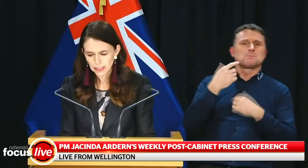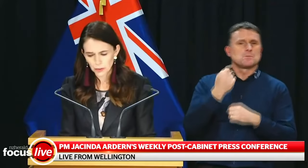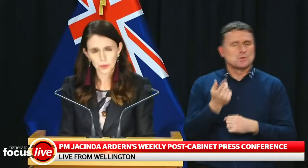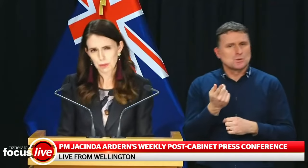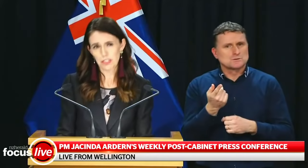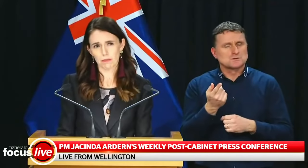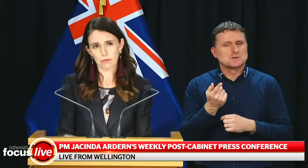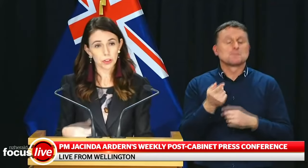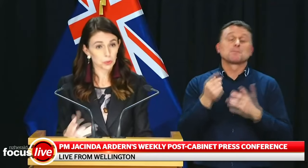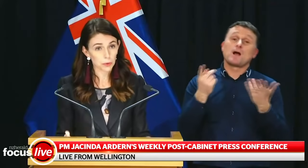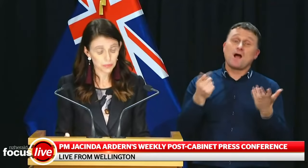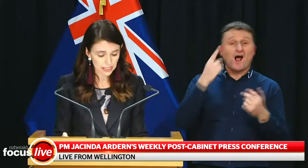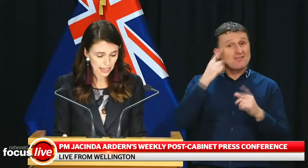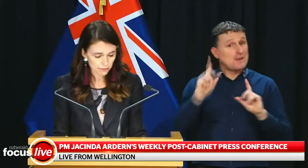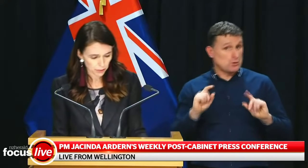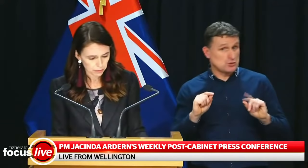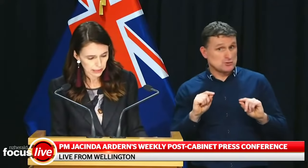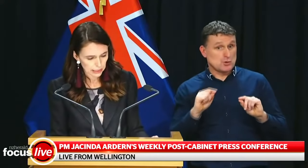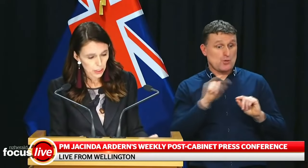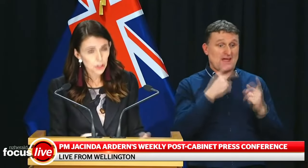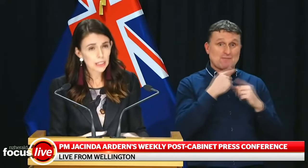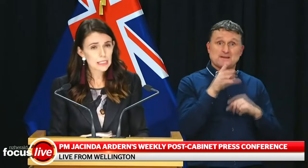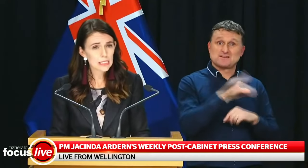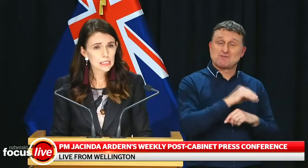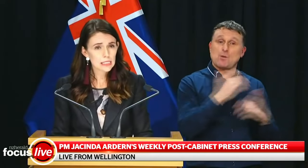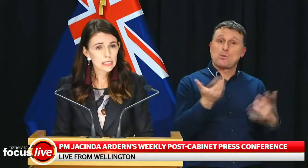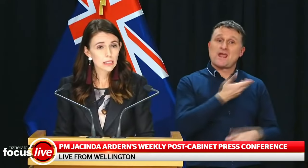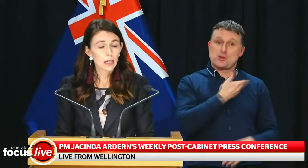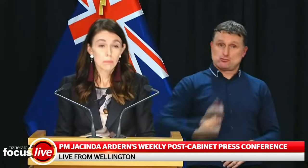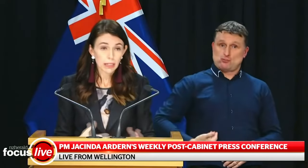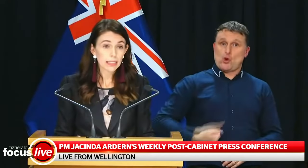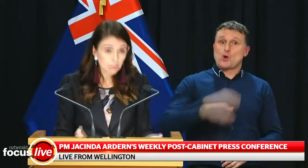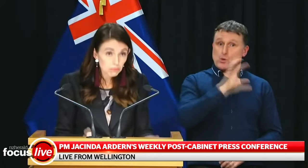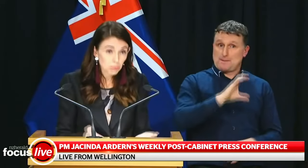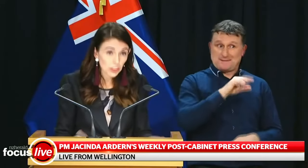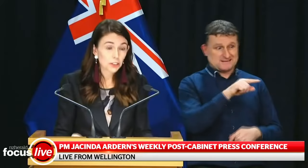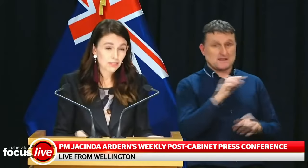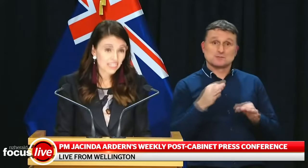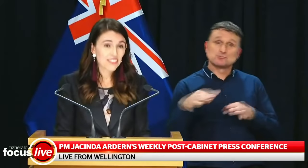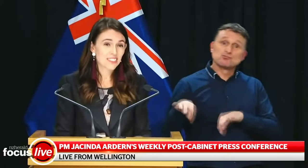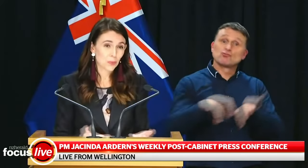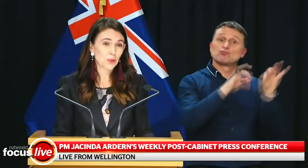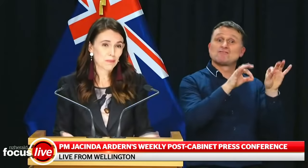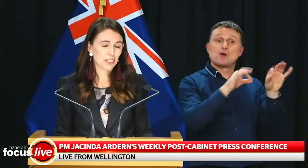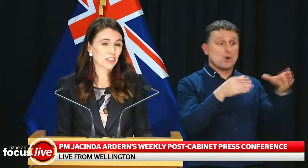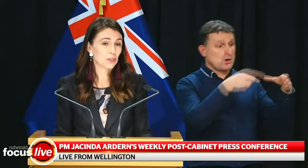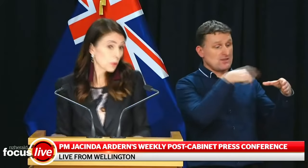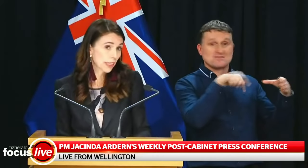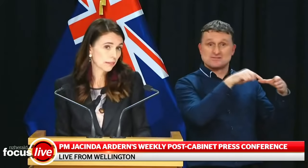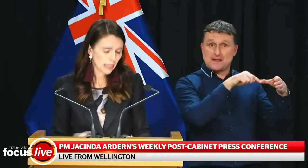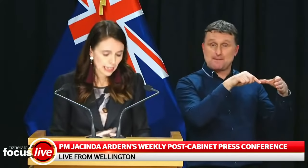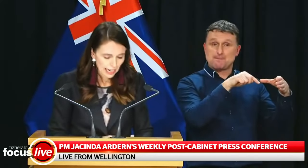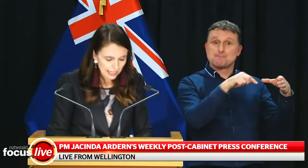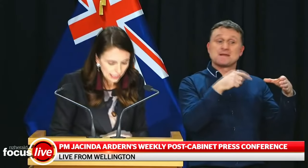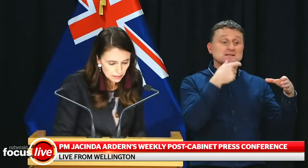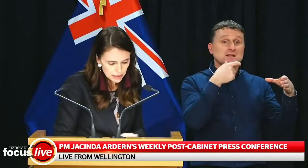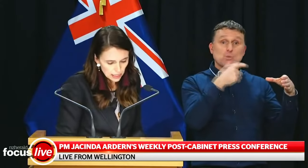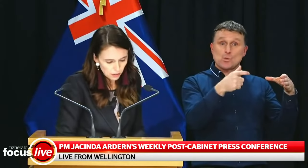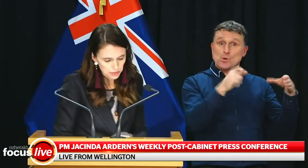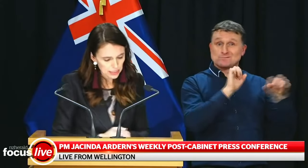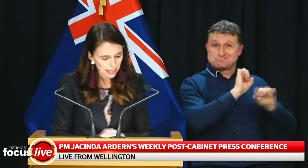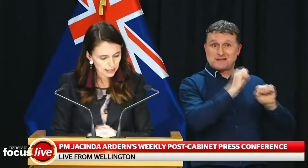refer back to the Royal Commission, which is where all of this came from. You can document that you put out. Which lifts the Royal Commission's wording. And